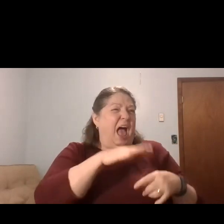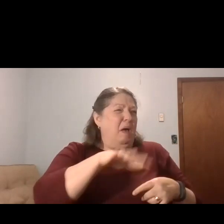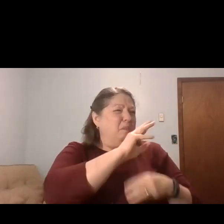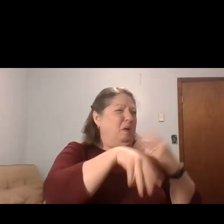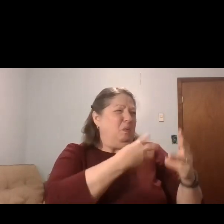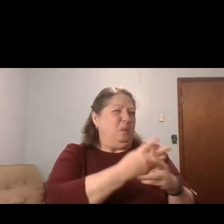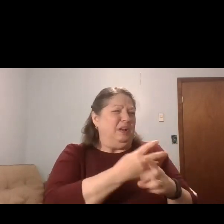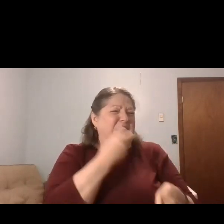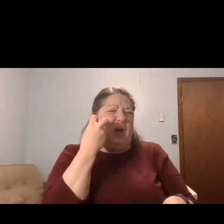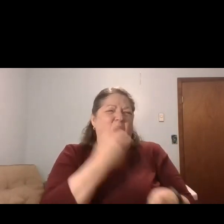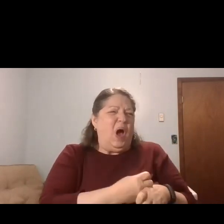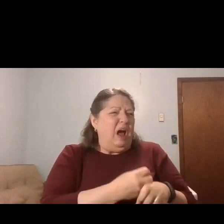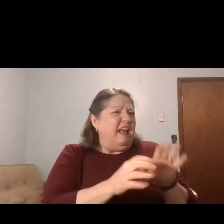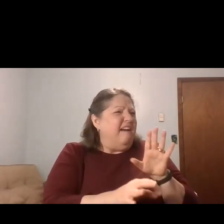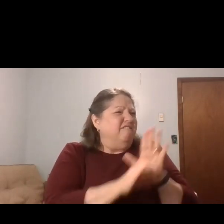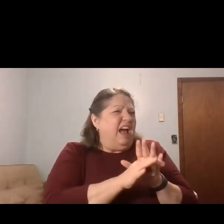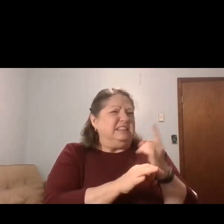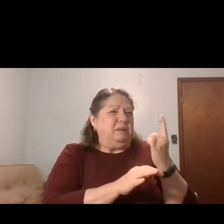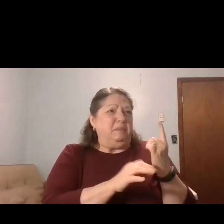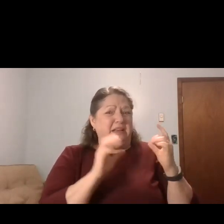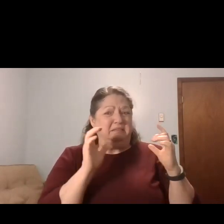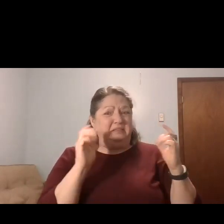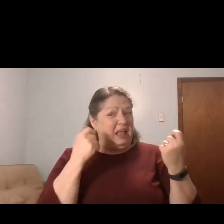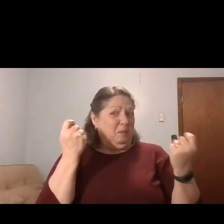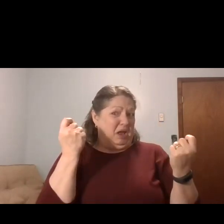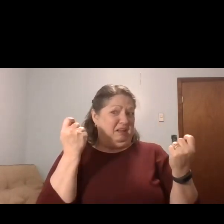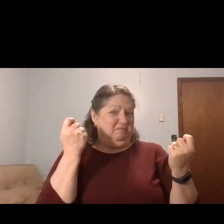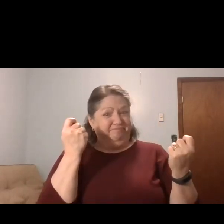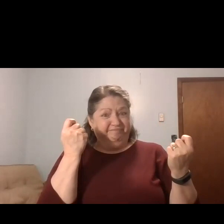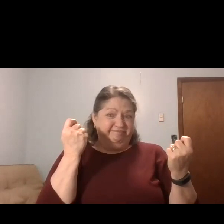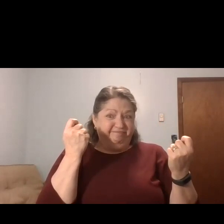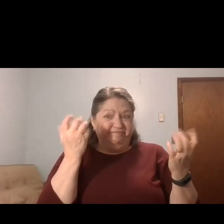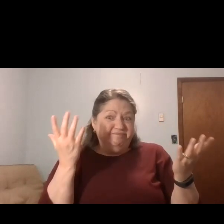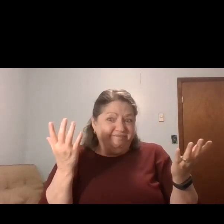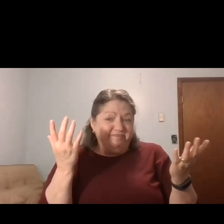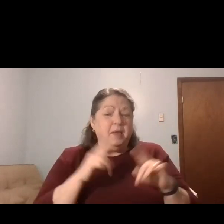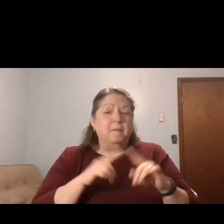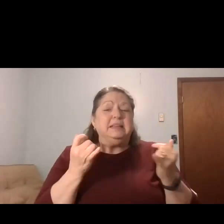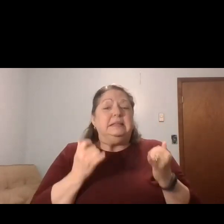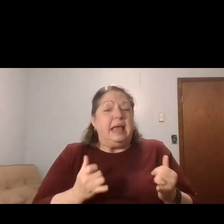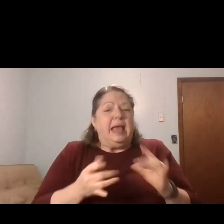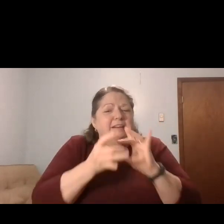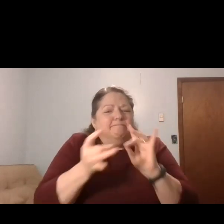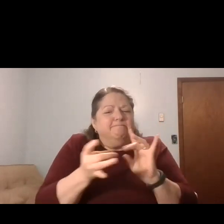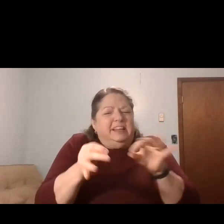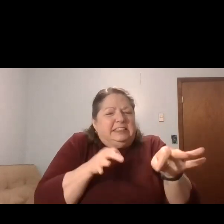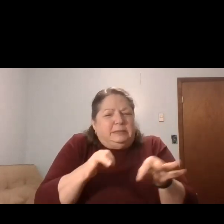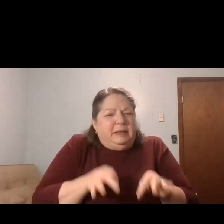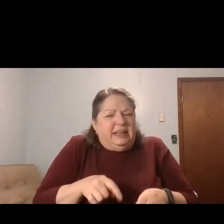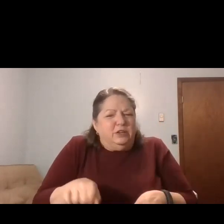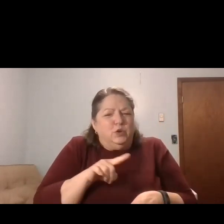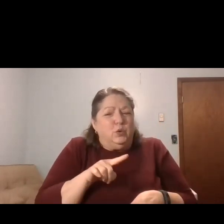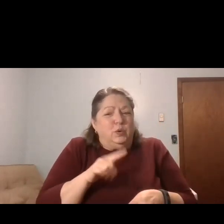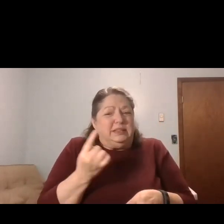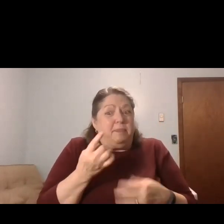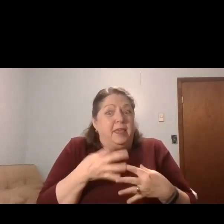hard to find something to celebrate about. But I want to share with you today something that is worth celebrating,